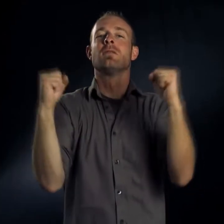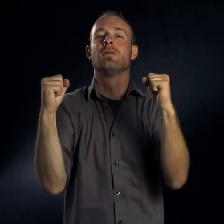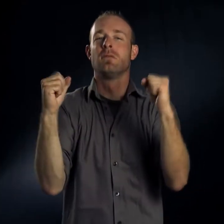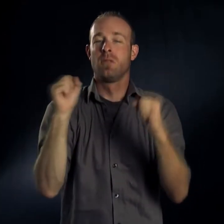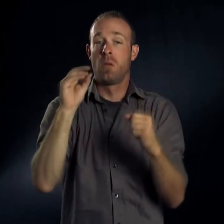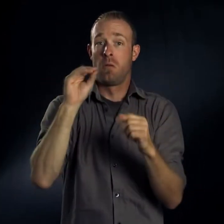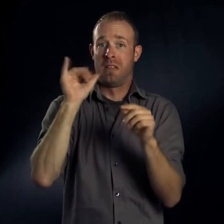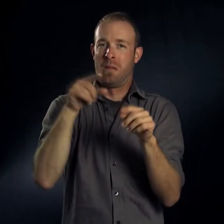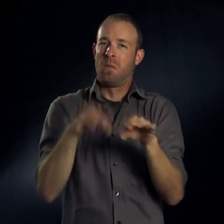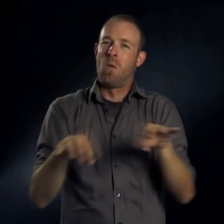included in